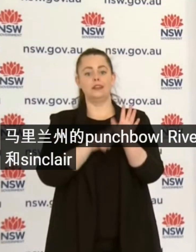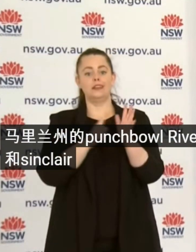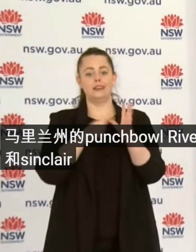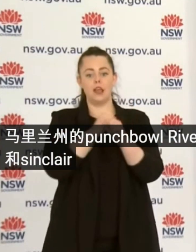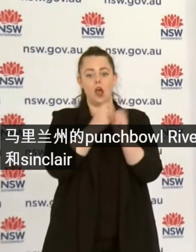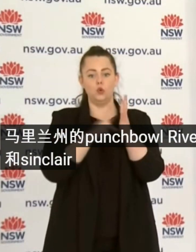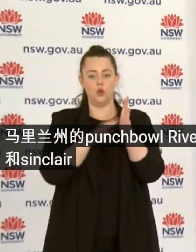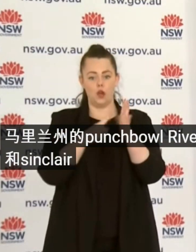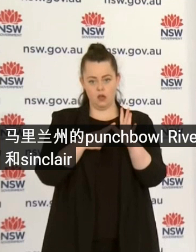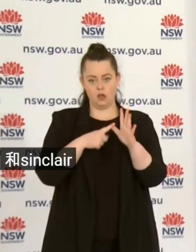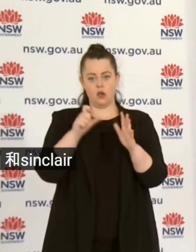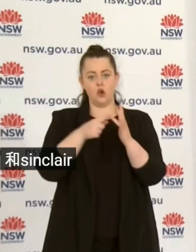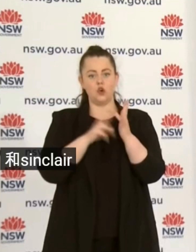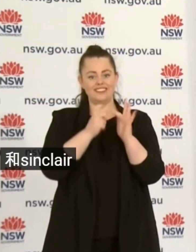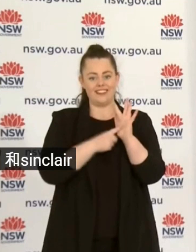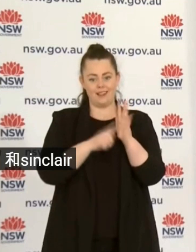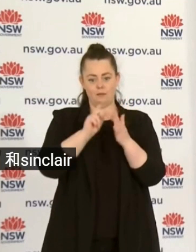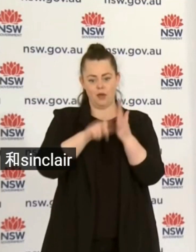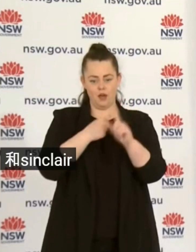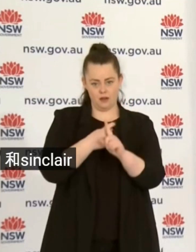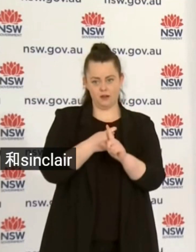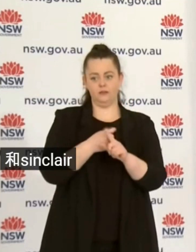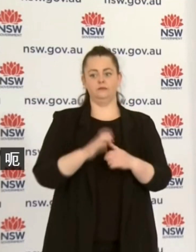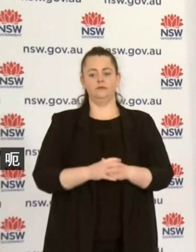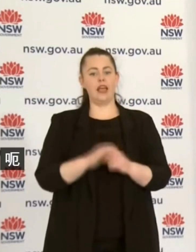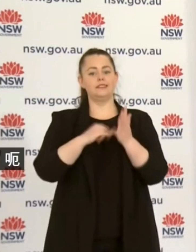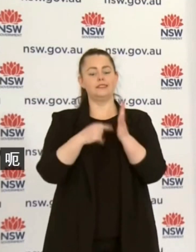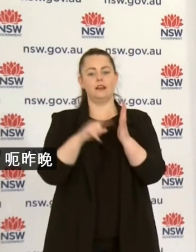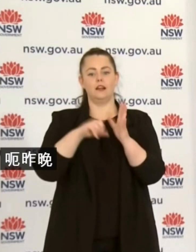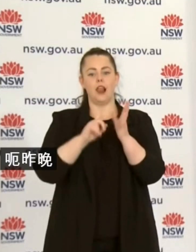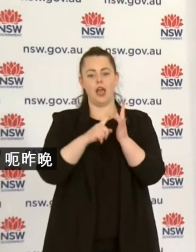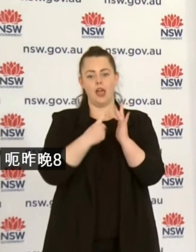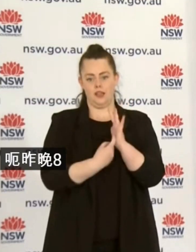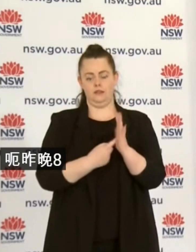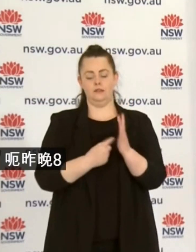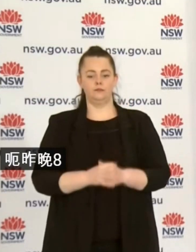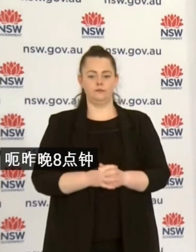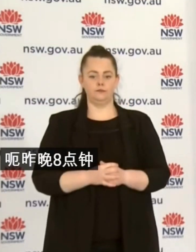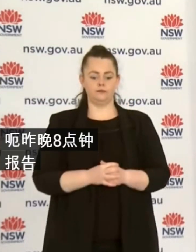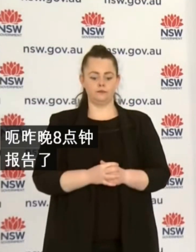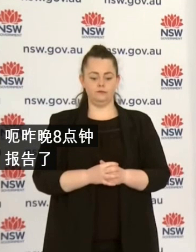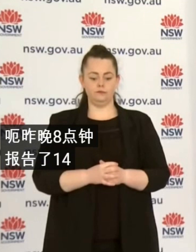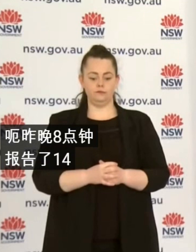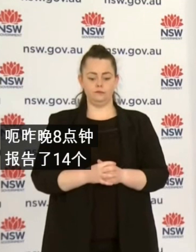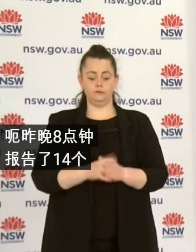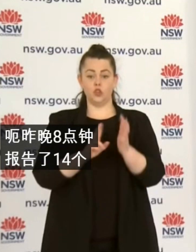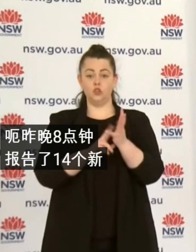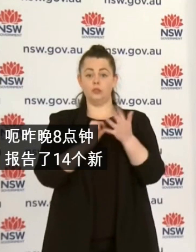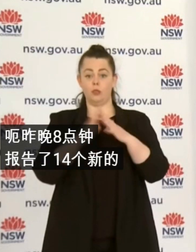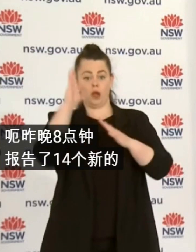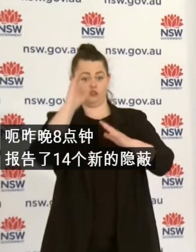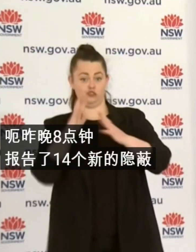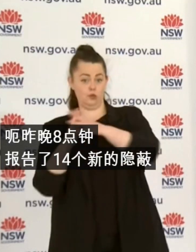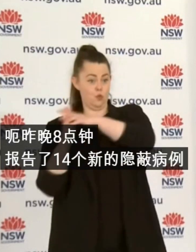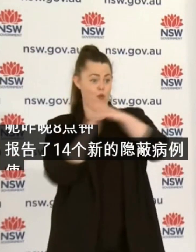St Clair. In terms of regional cases, we're seeing in Western New South Wales there have been 14 new cases of